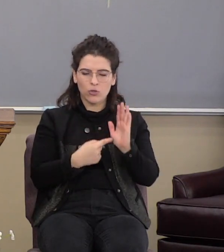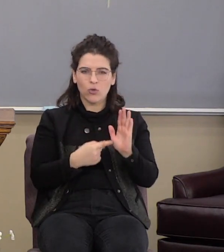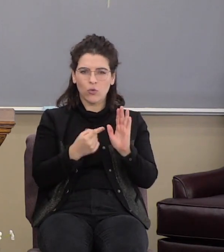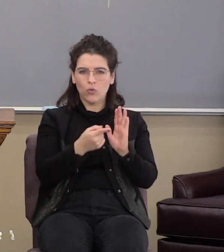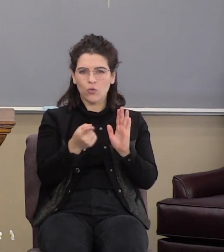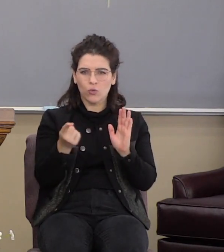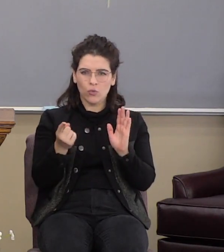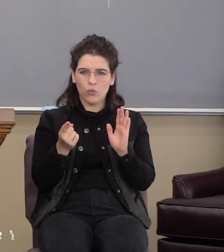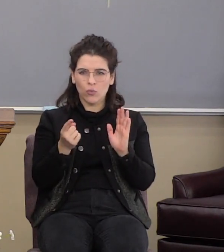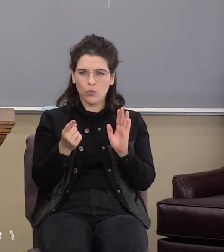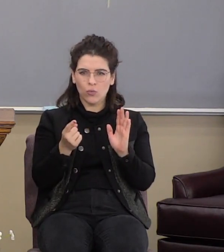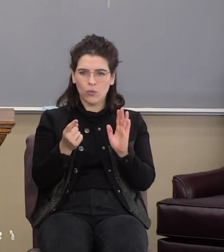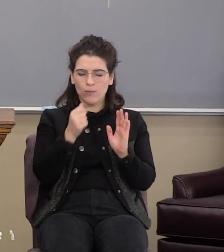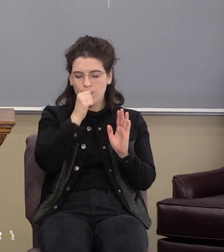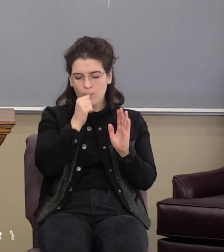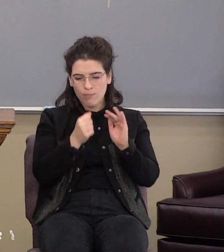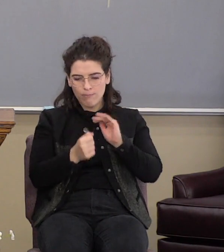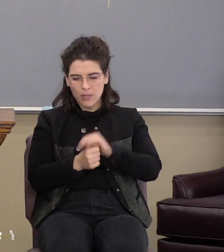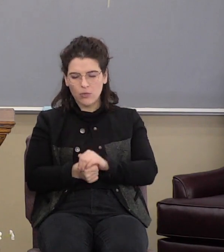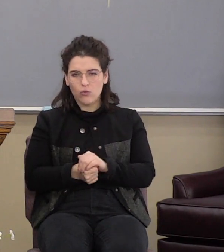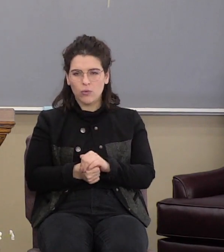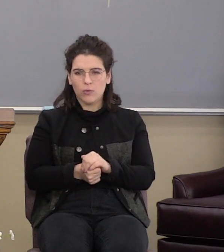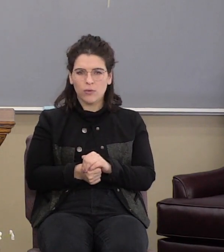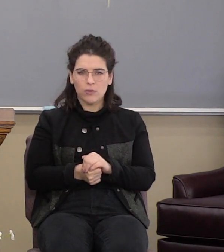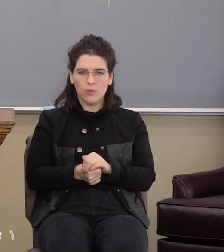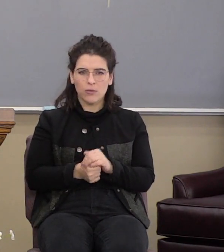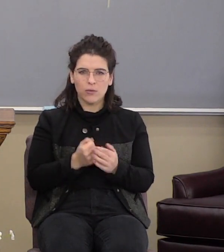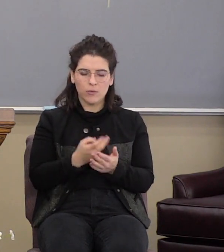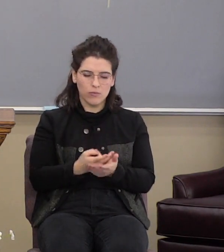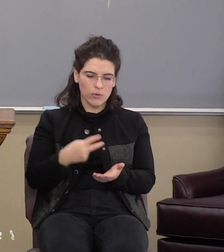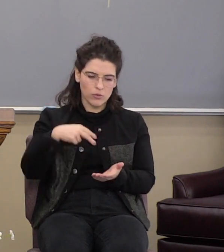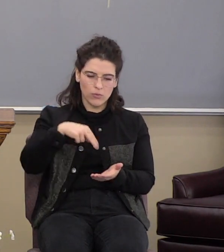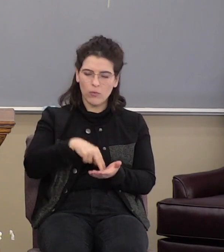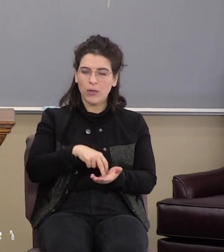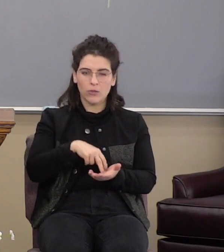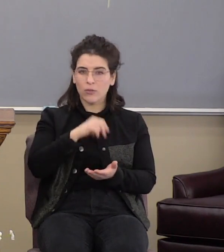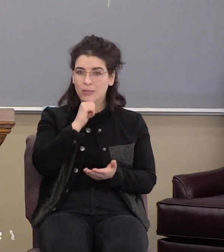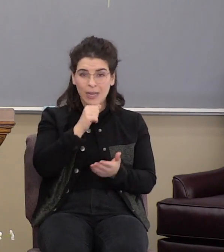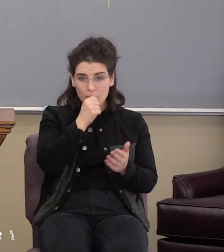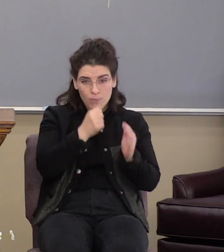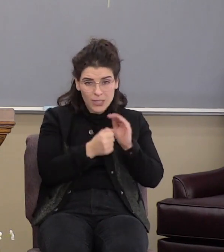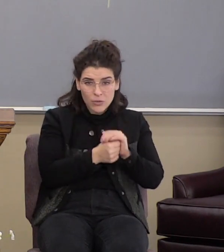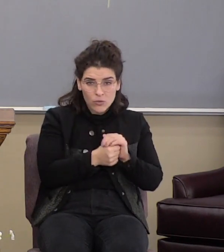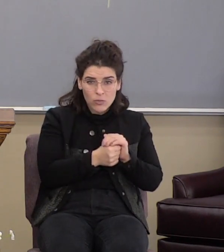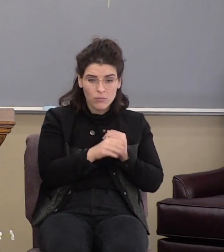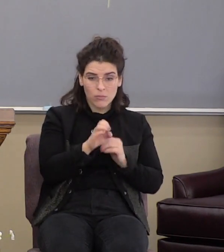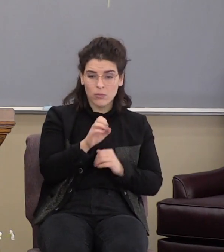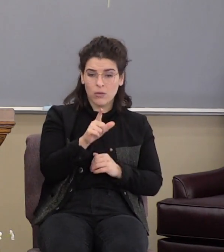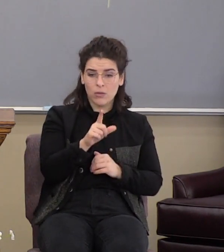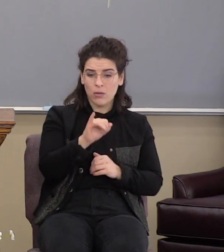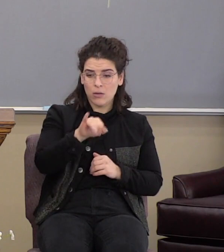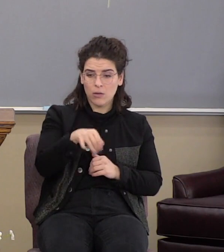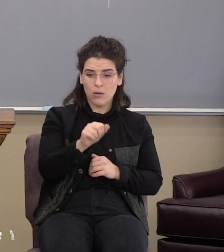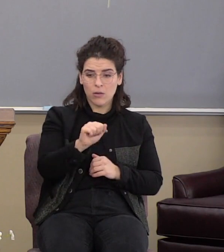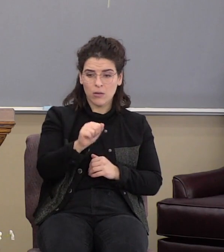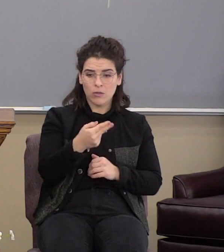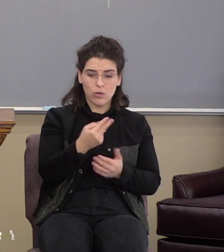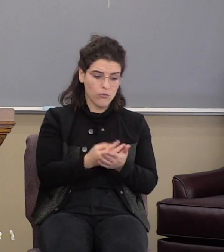a what? A mystery. By the way, resurrection is not a mystery. Elijah resurrected a boy. I mean,